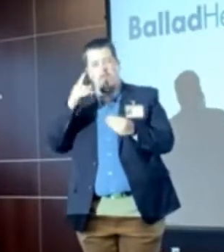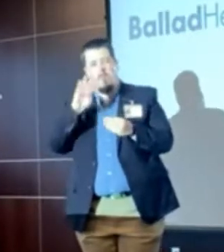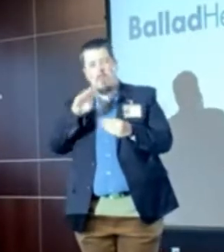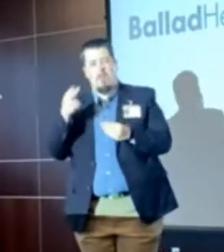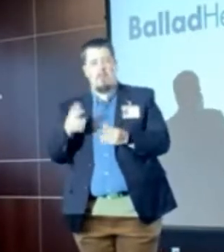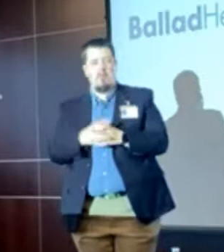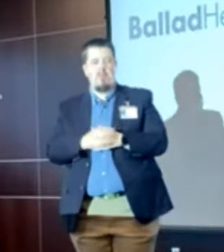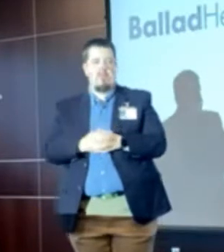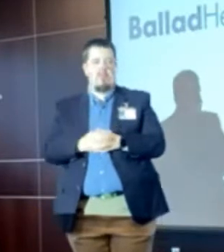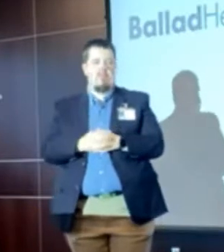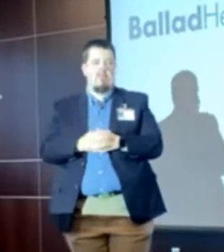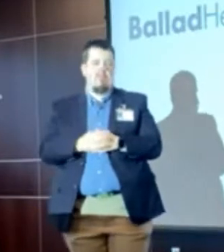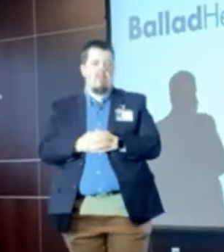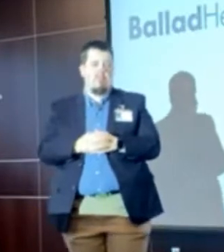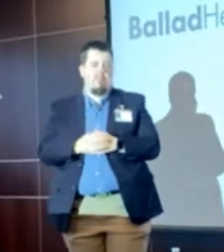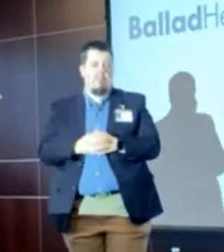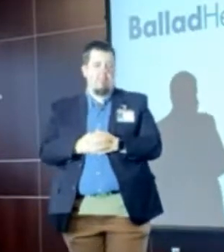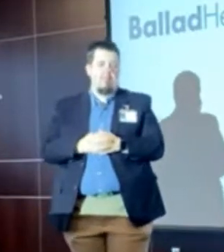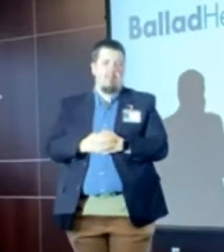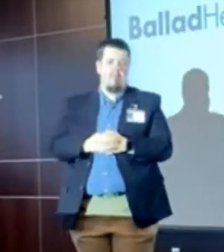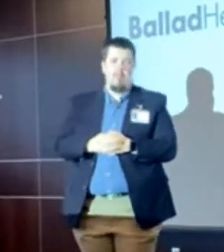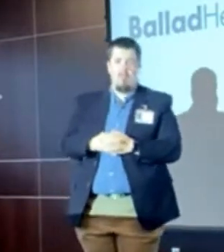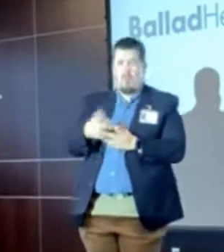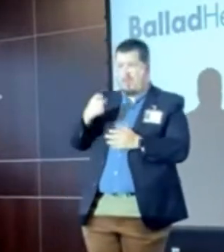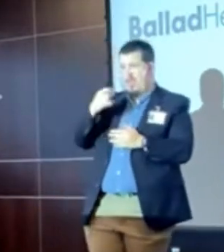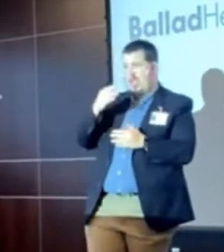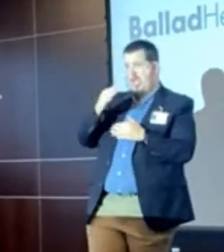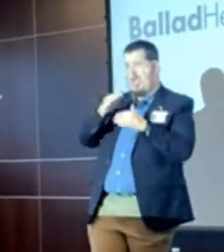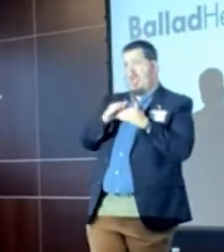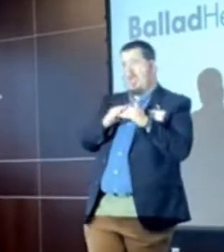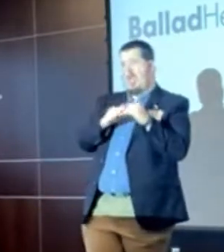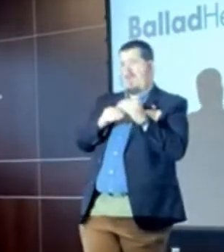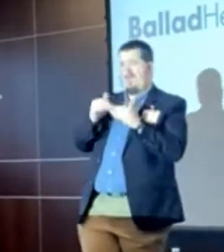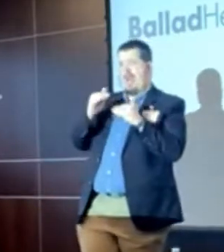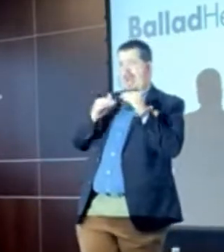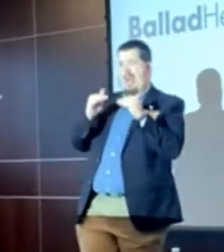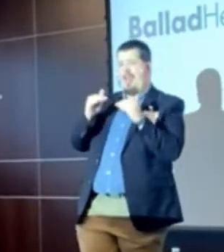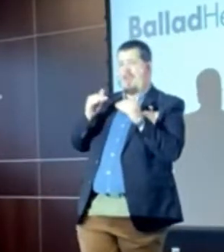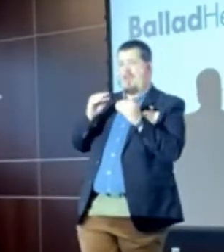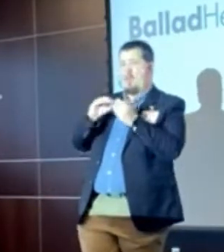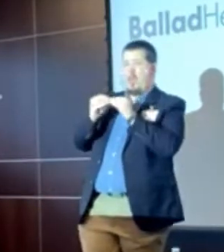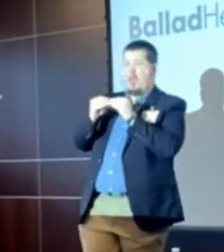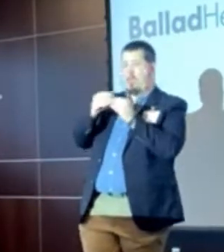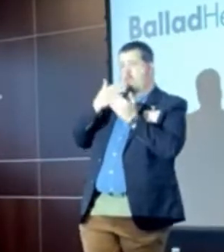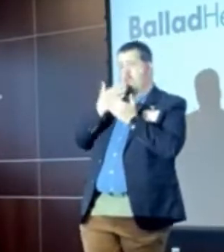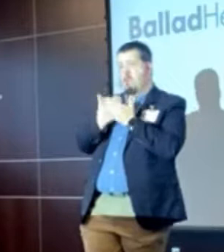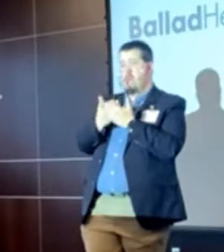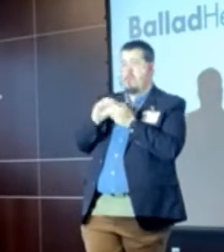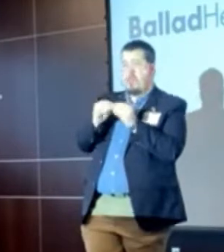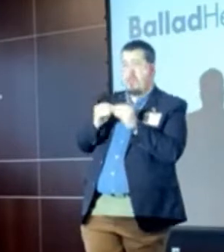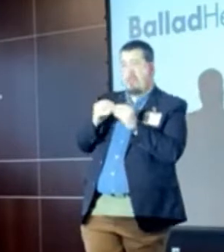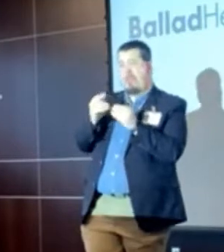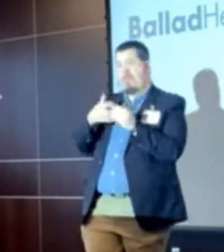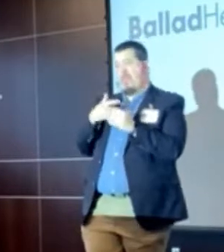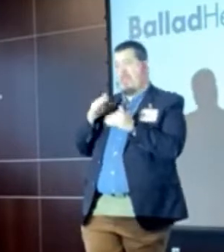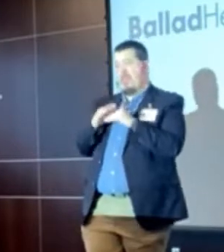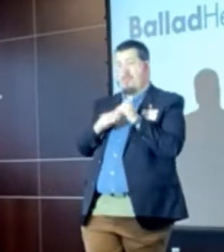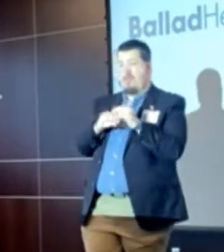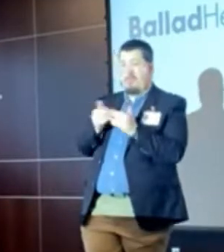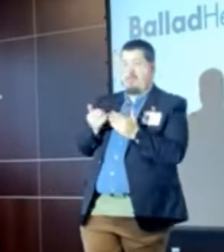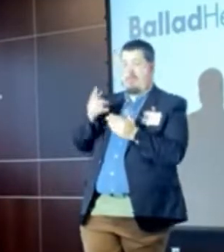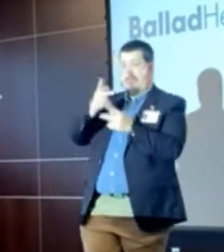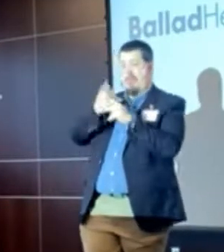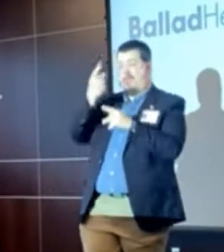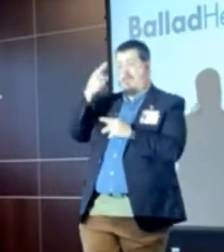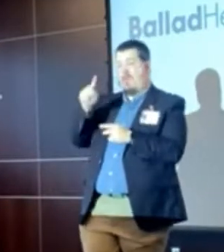Ballad? Well, the question was, what's a comfort level? What census would be make us feel comfortable to care